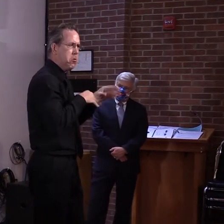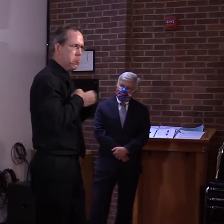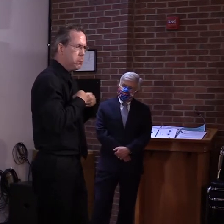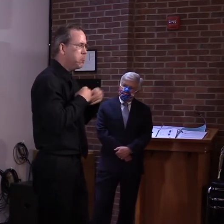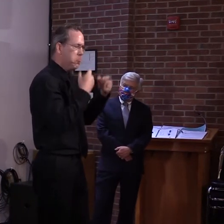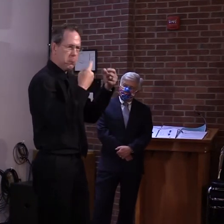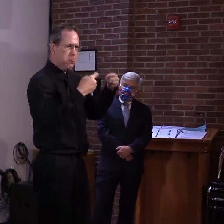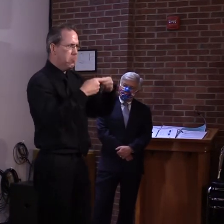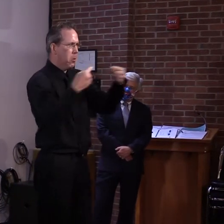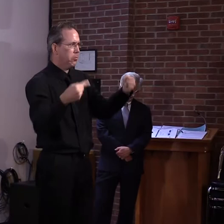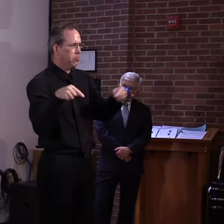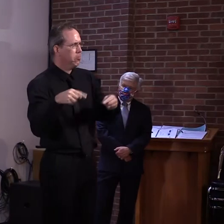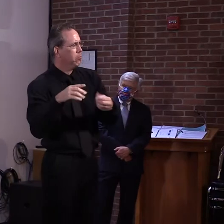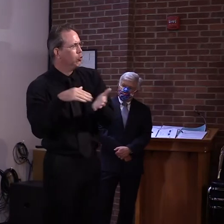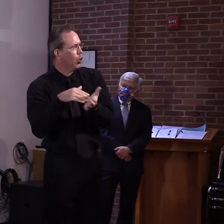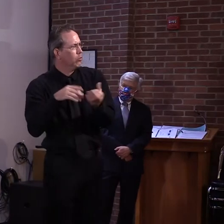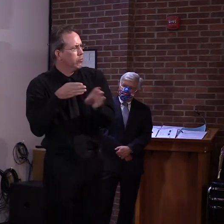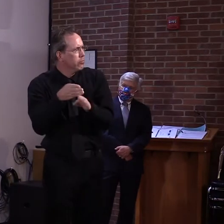knowing exactly.